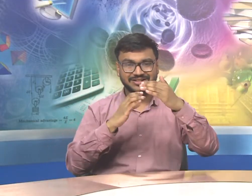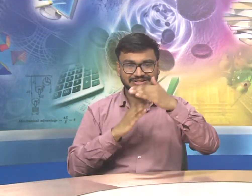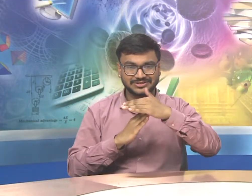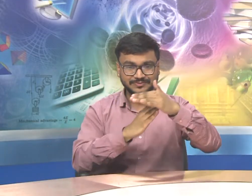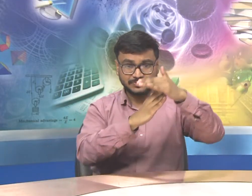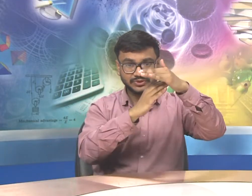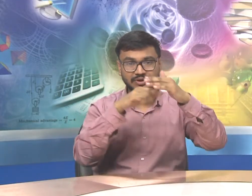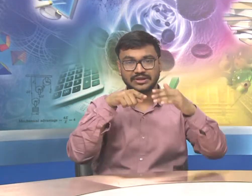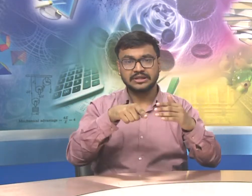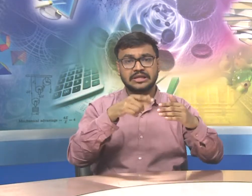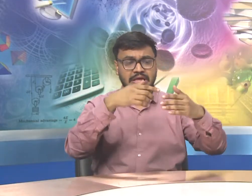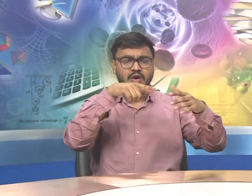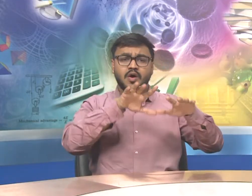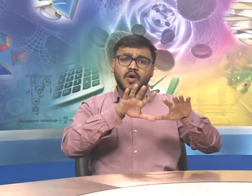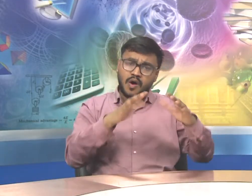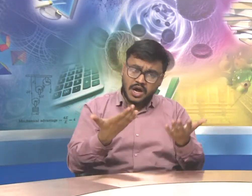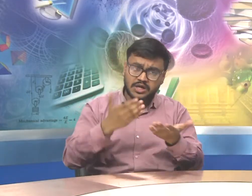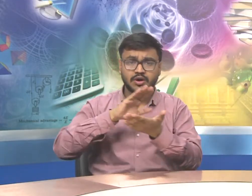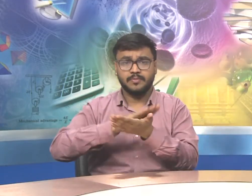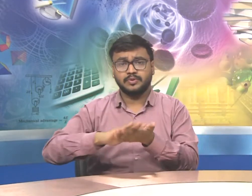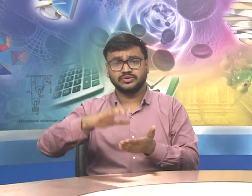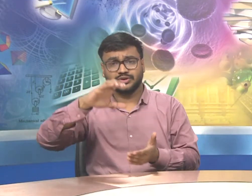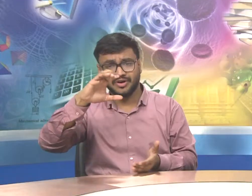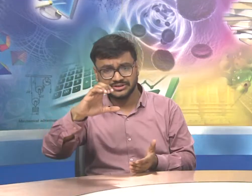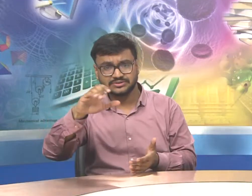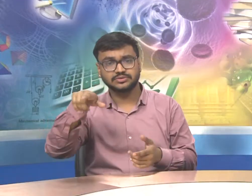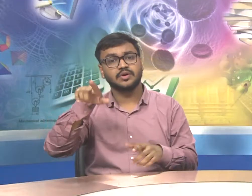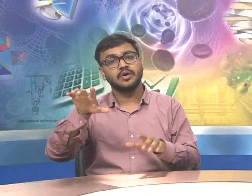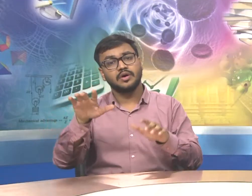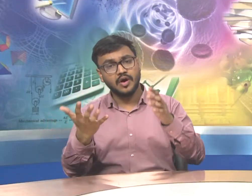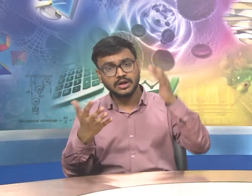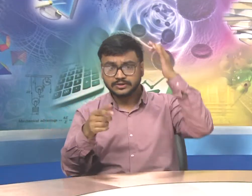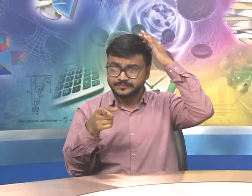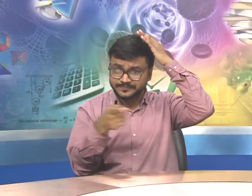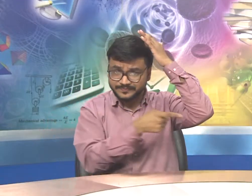The Supreme Court or High Court